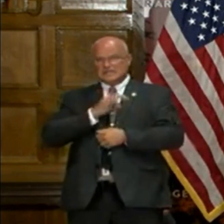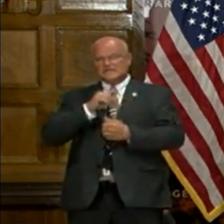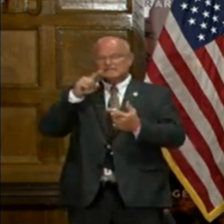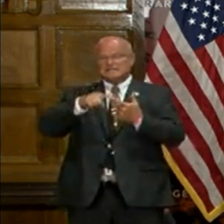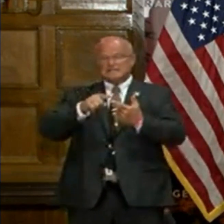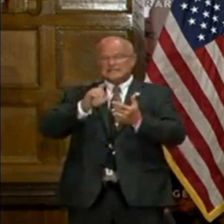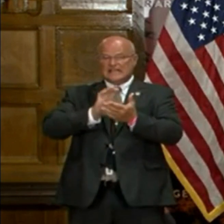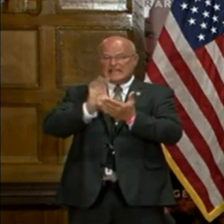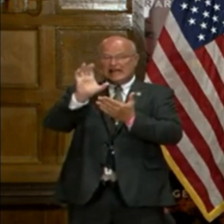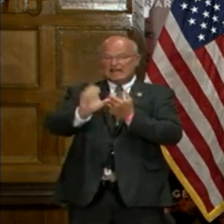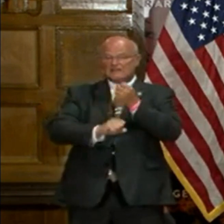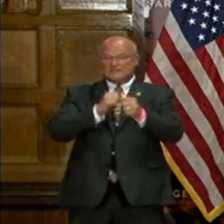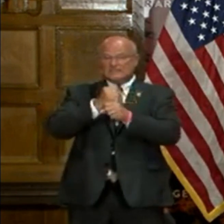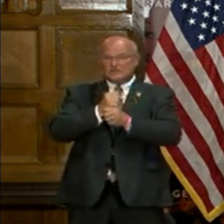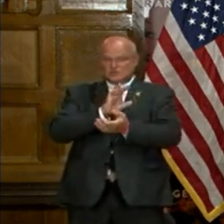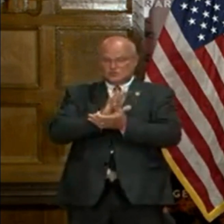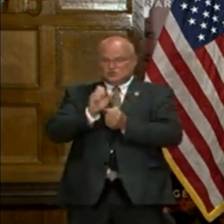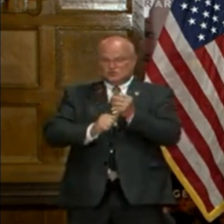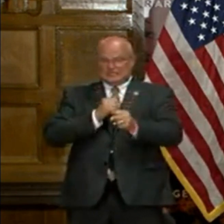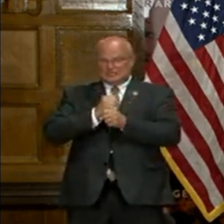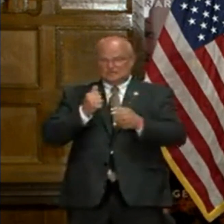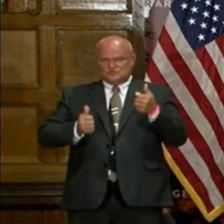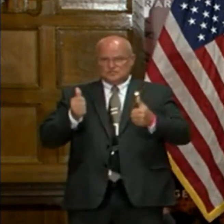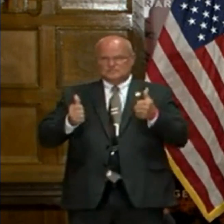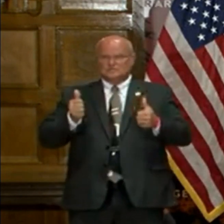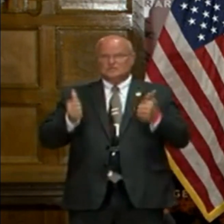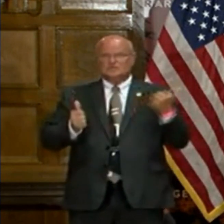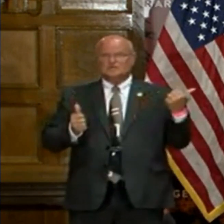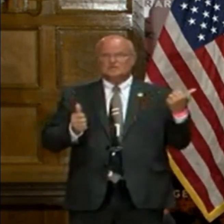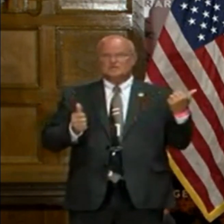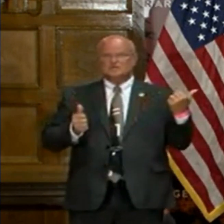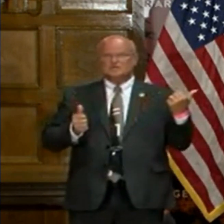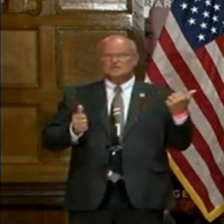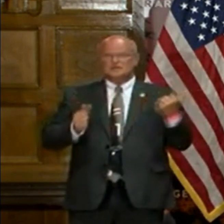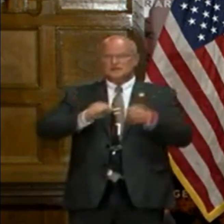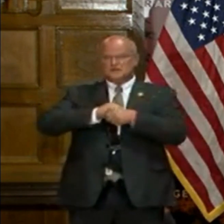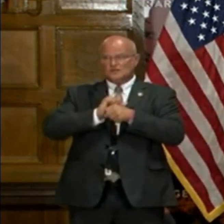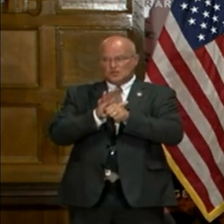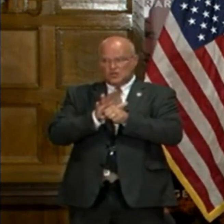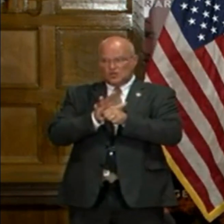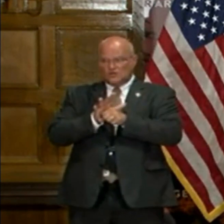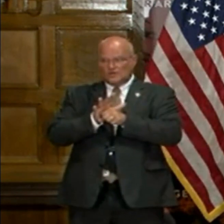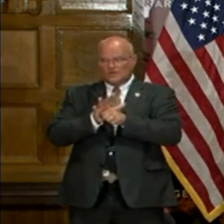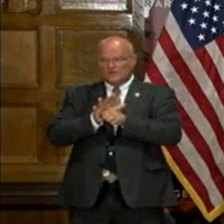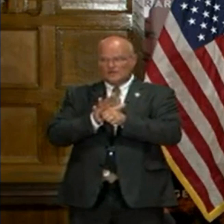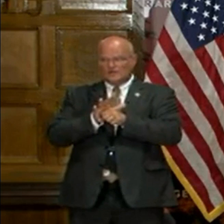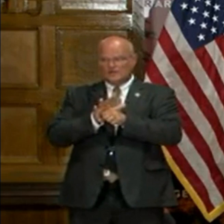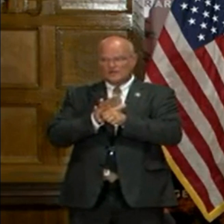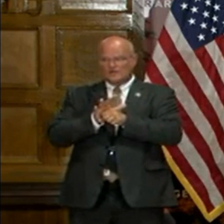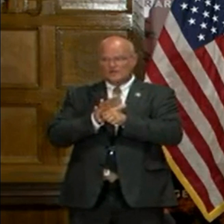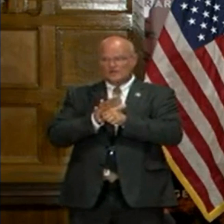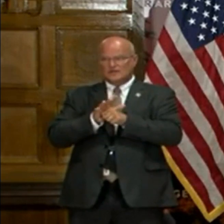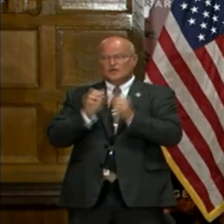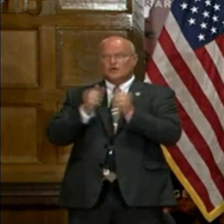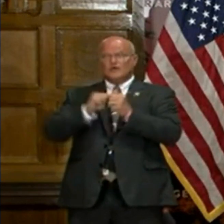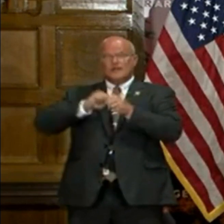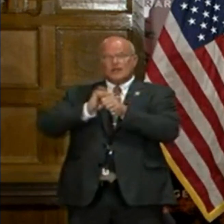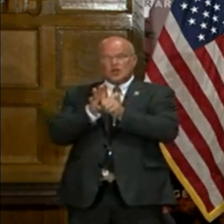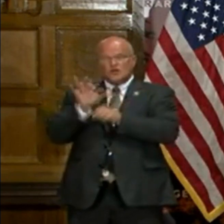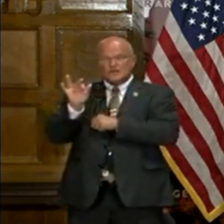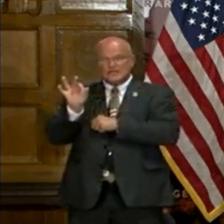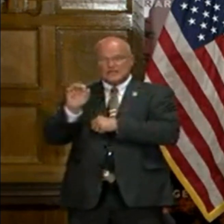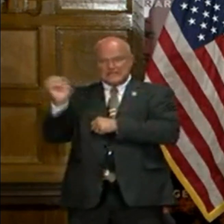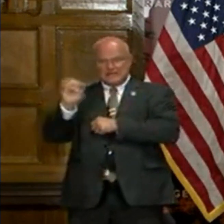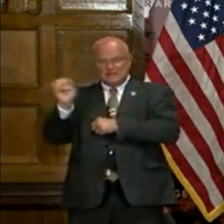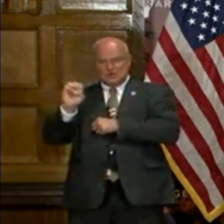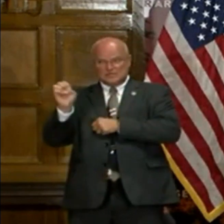end of the calendar year or the school year? All right, so help me out to get the COVID, Would the